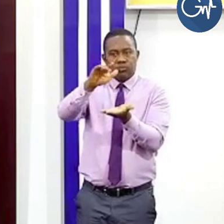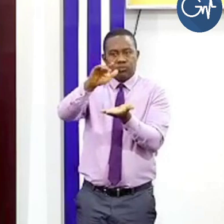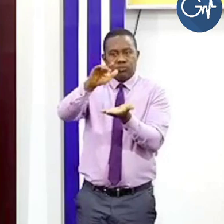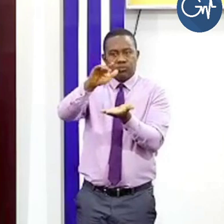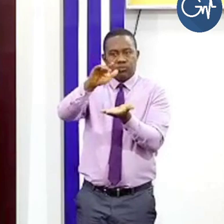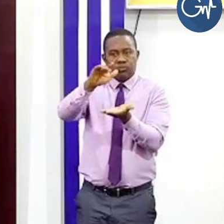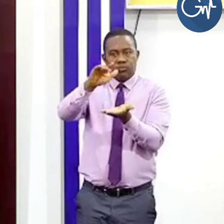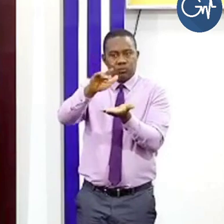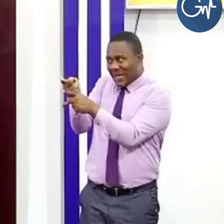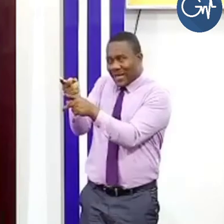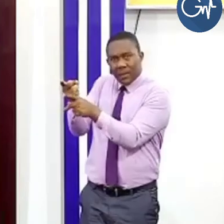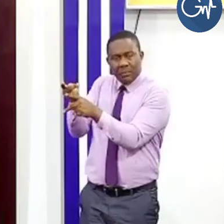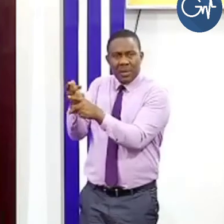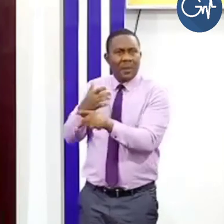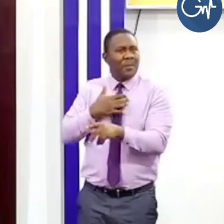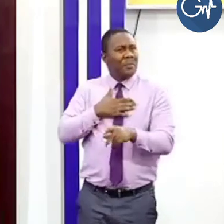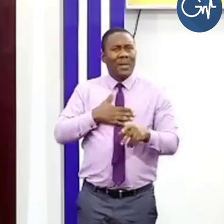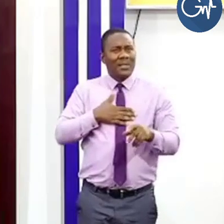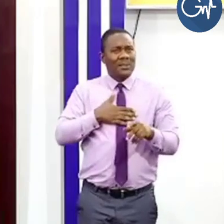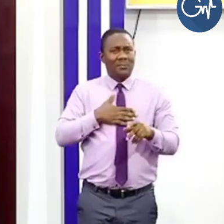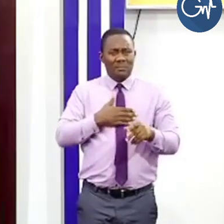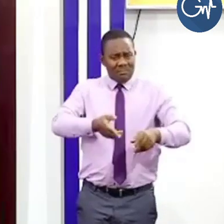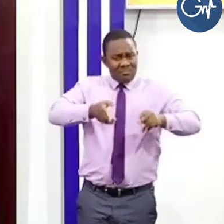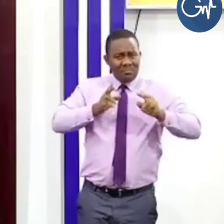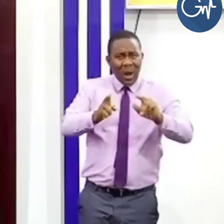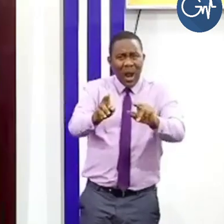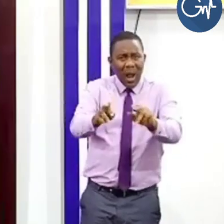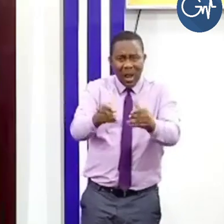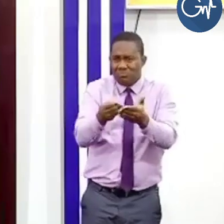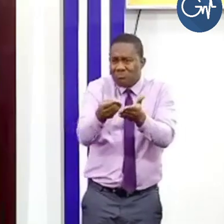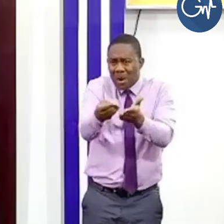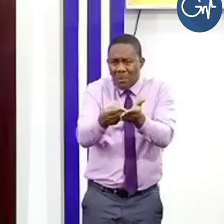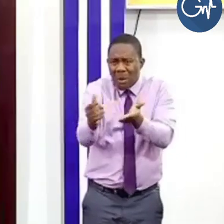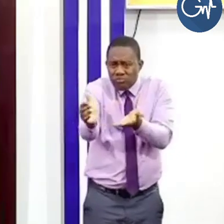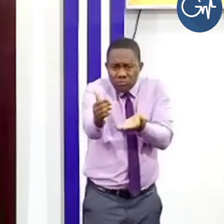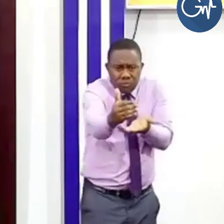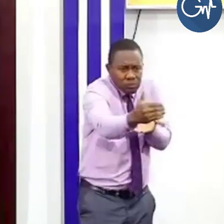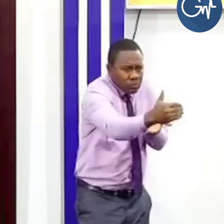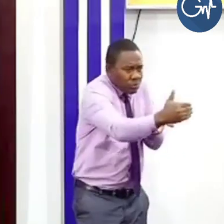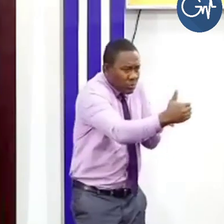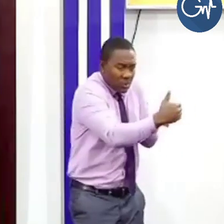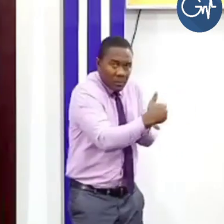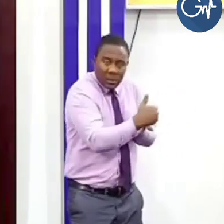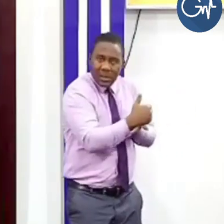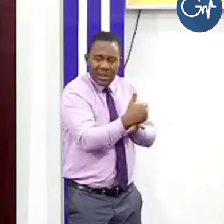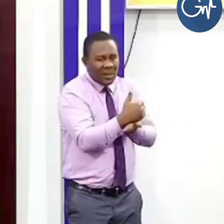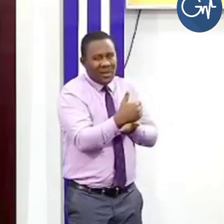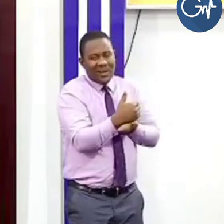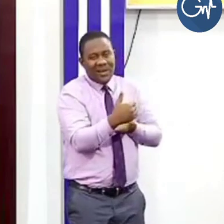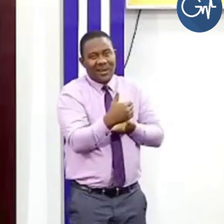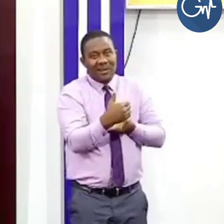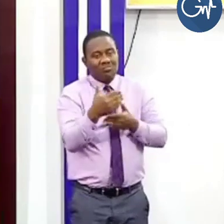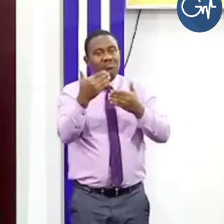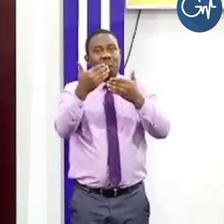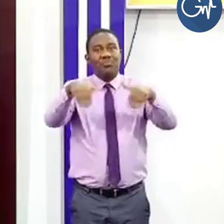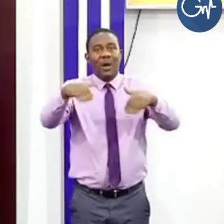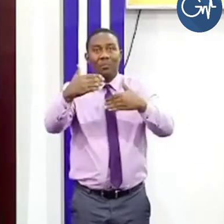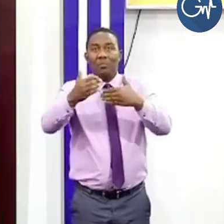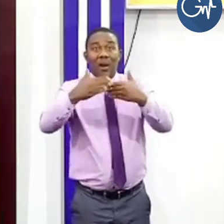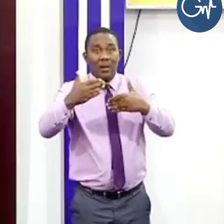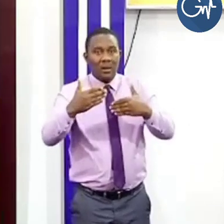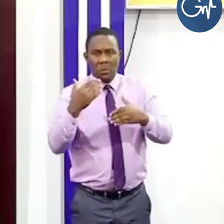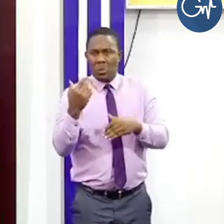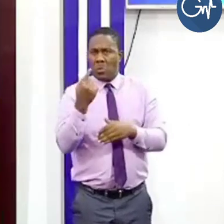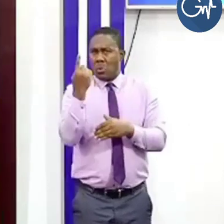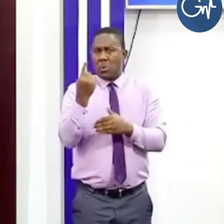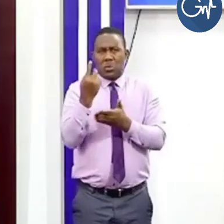rush to stock up, because this is not a war situation. We are talking about just 2 weeks with a possible extension of